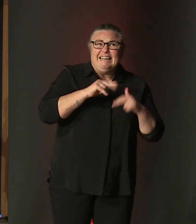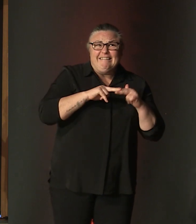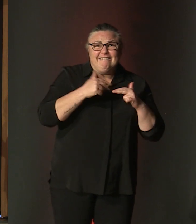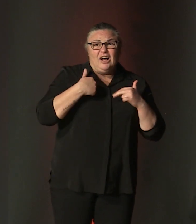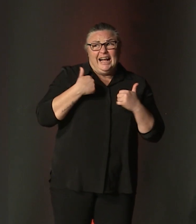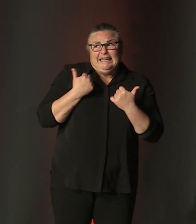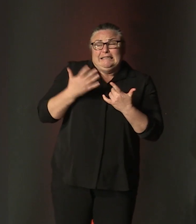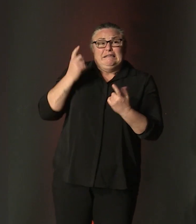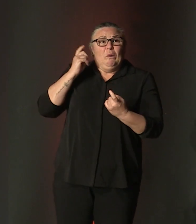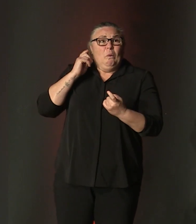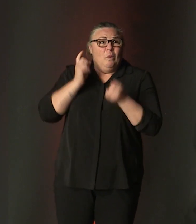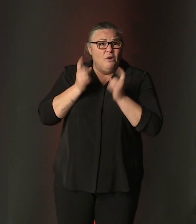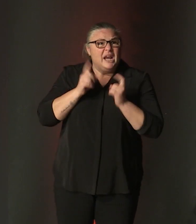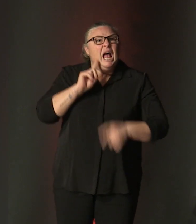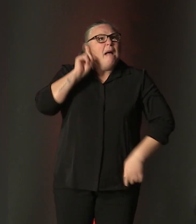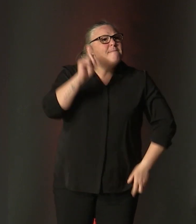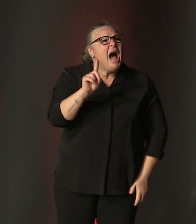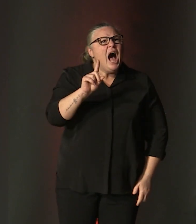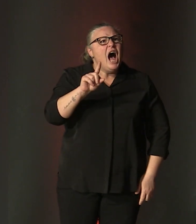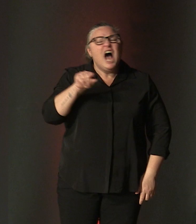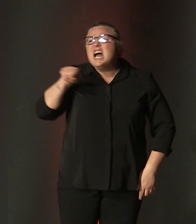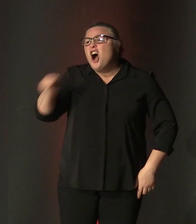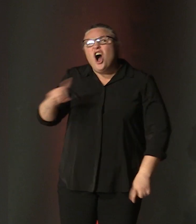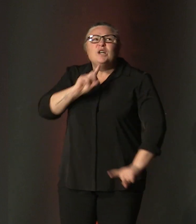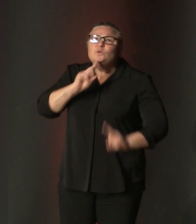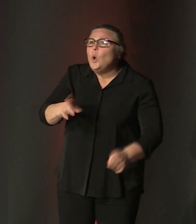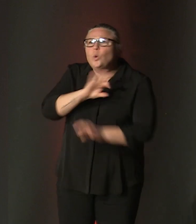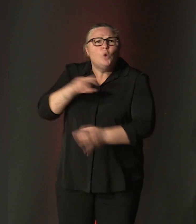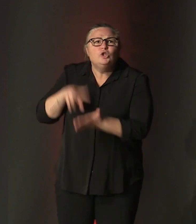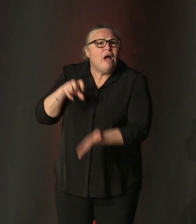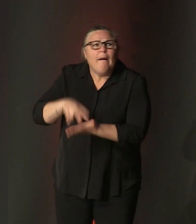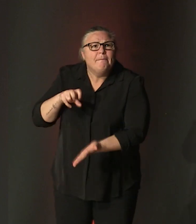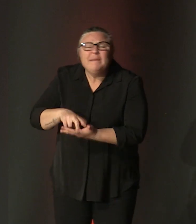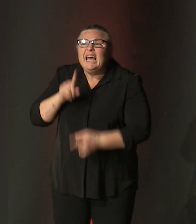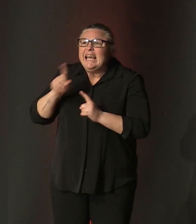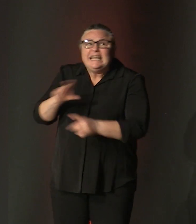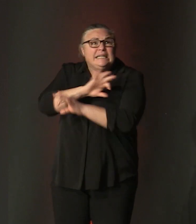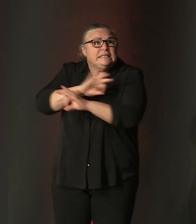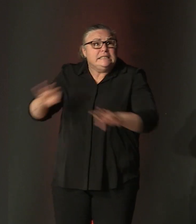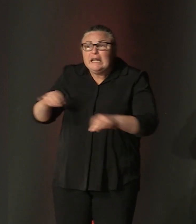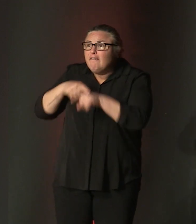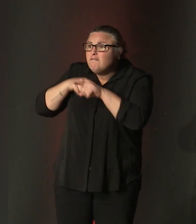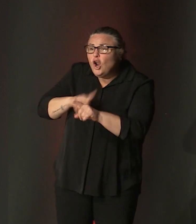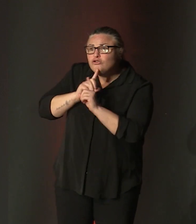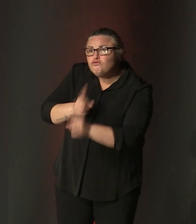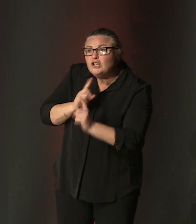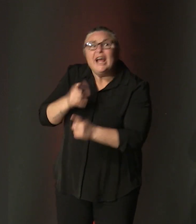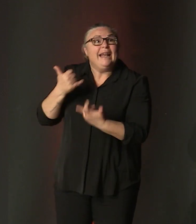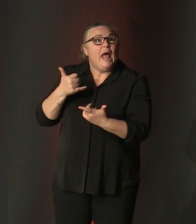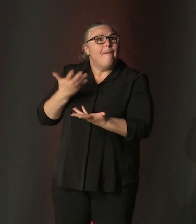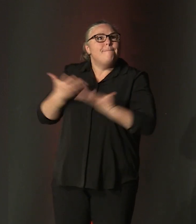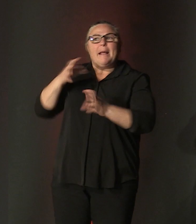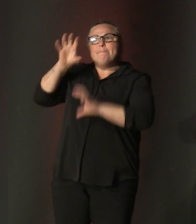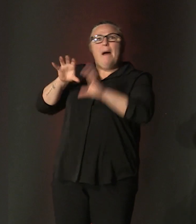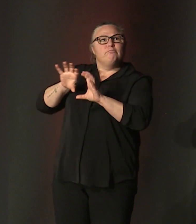you. But Nanny told Sam not to jump on the couch. He disobeyed her, and now there is a bumhole in the